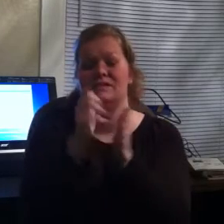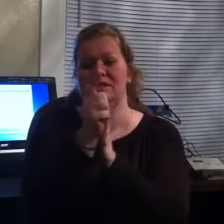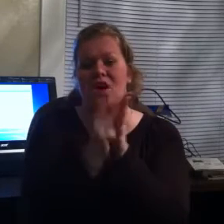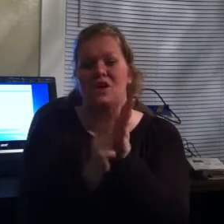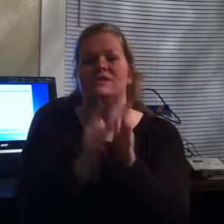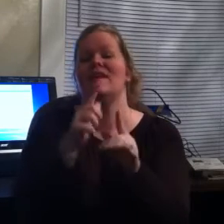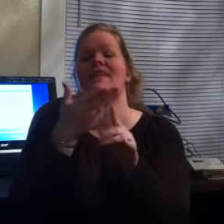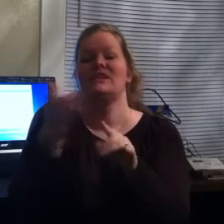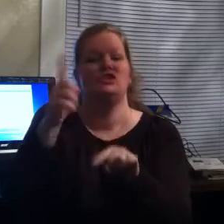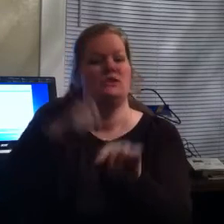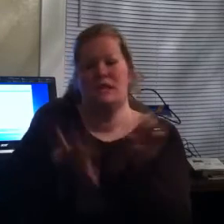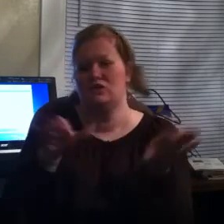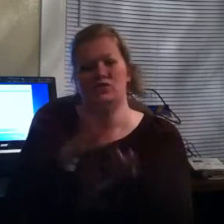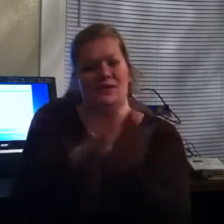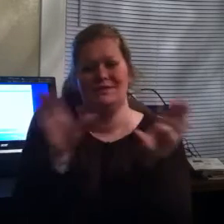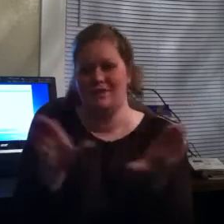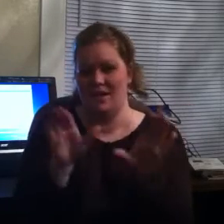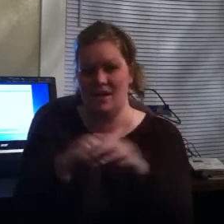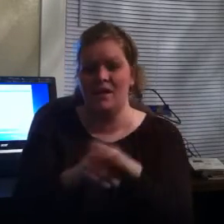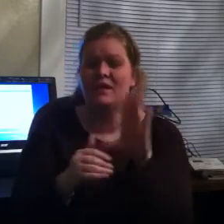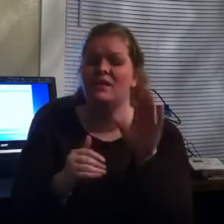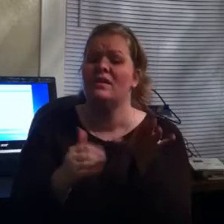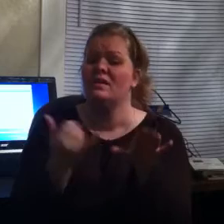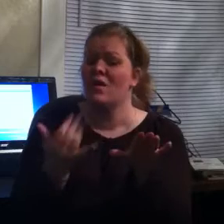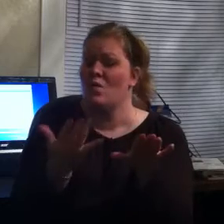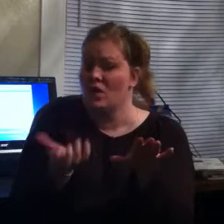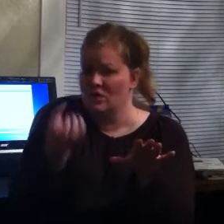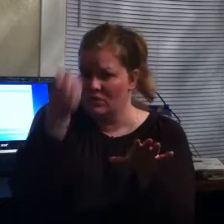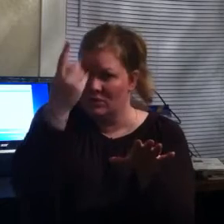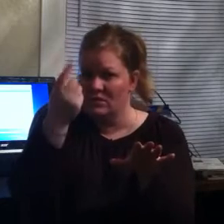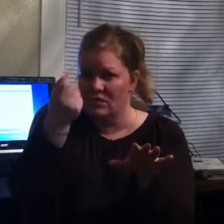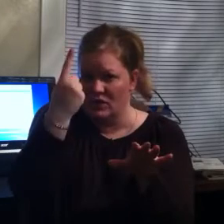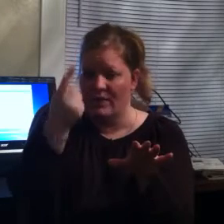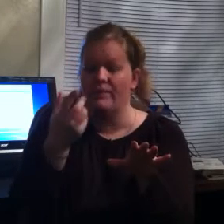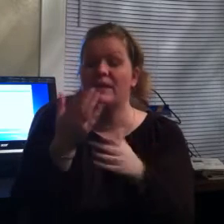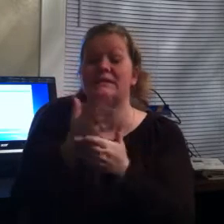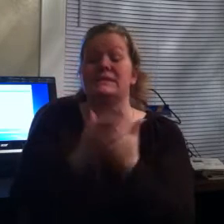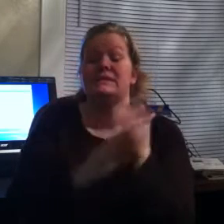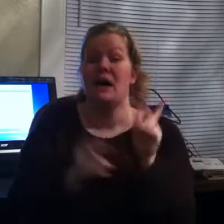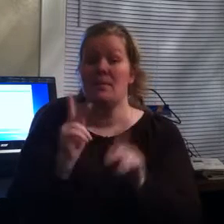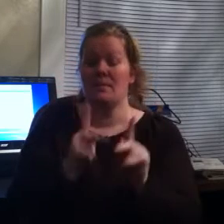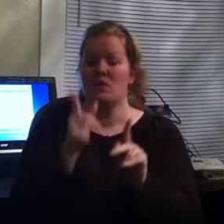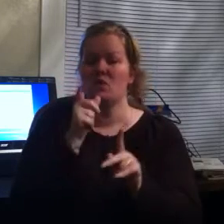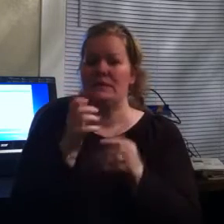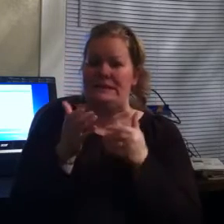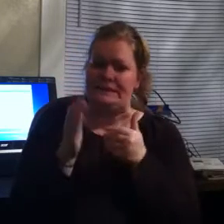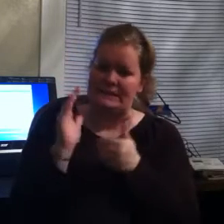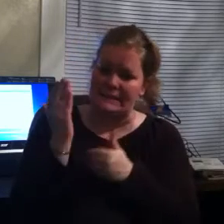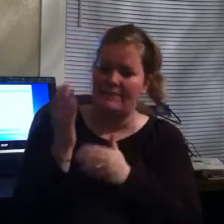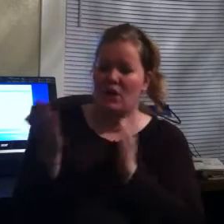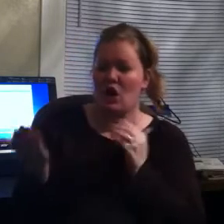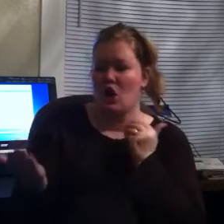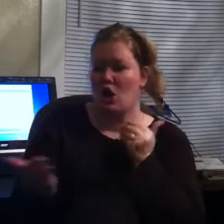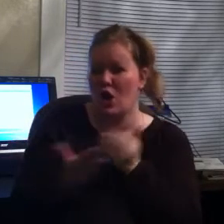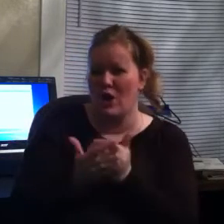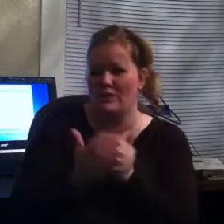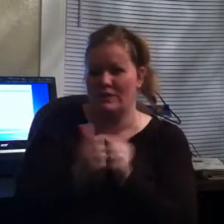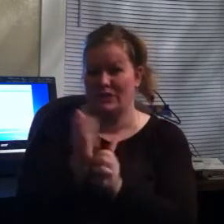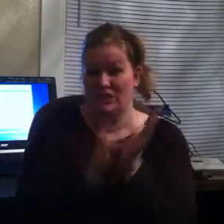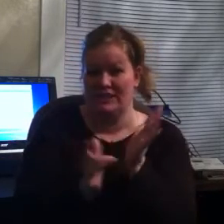on Sunday. Now, I want you to understand this. Some of the people who seem the closest to Jesus are actually the farthest away from